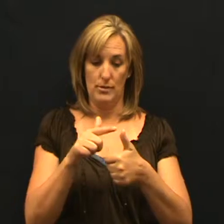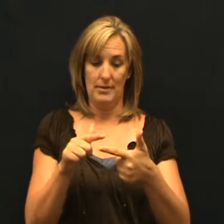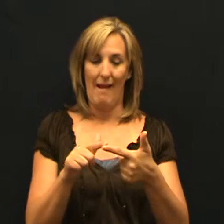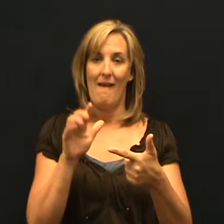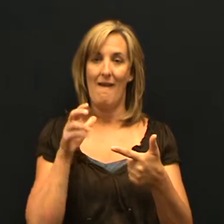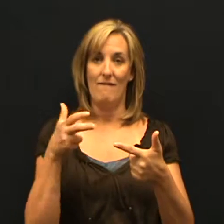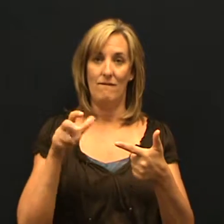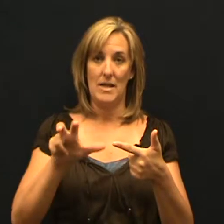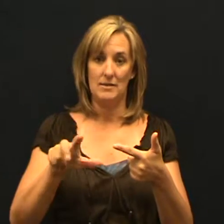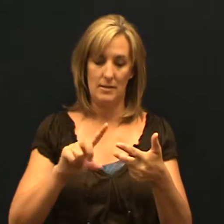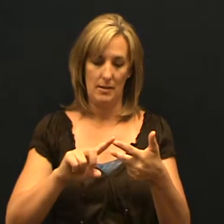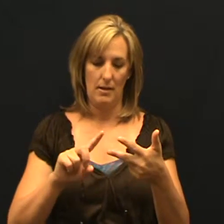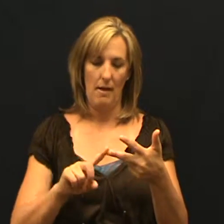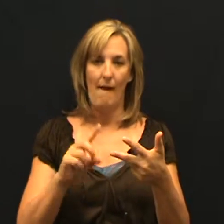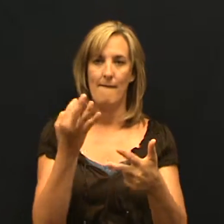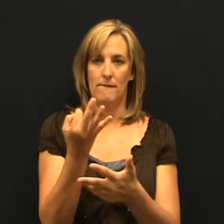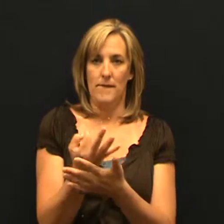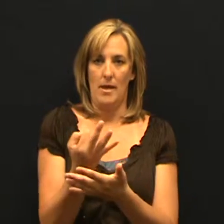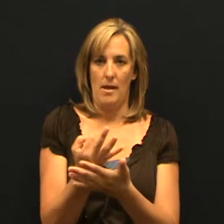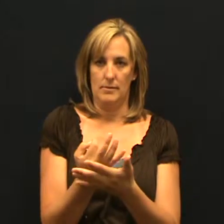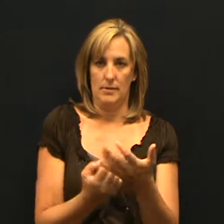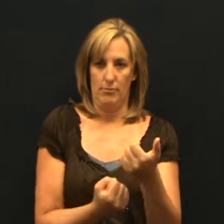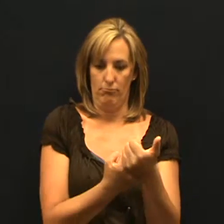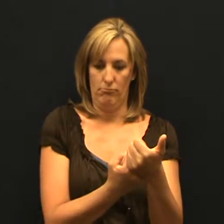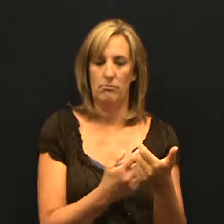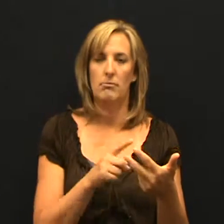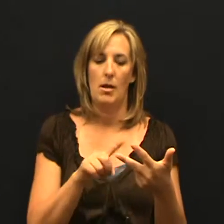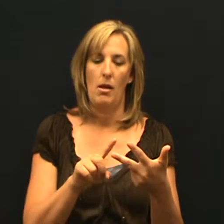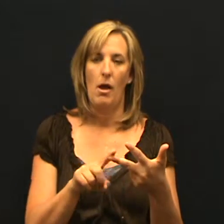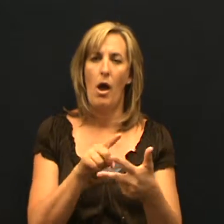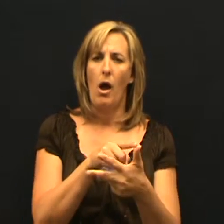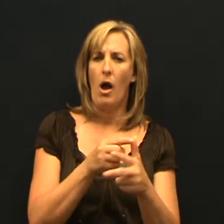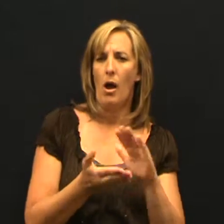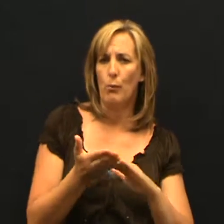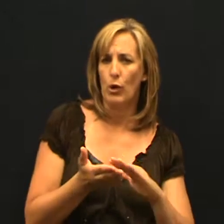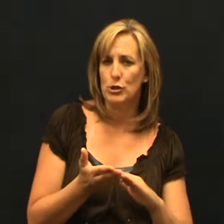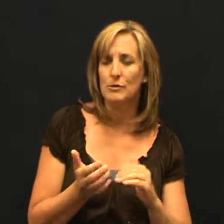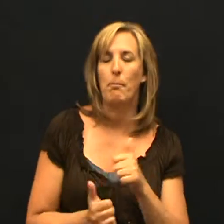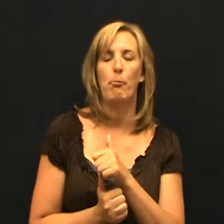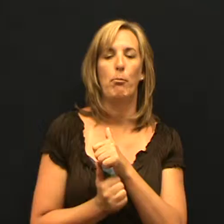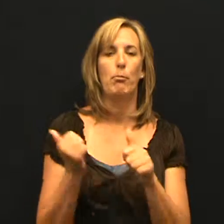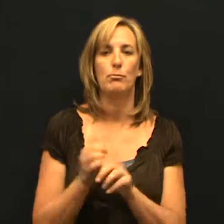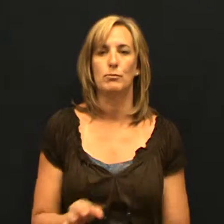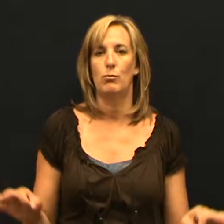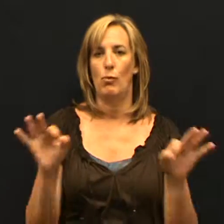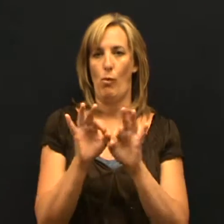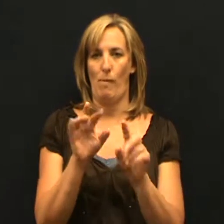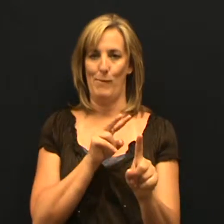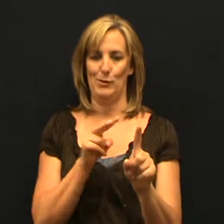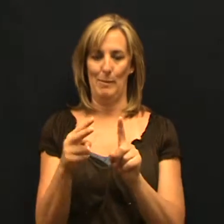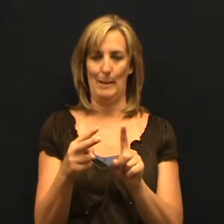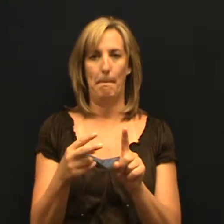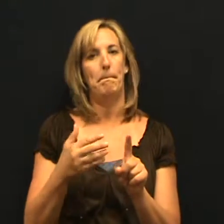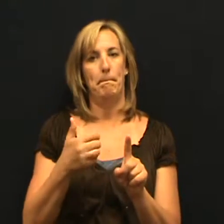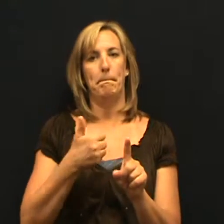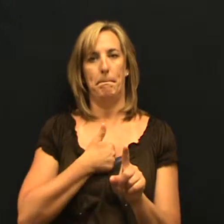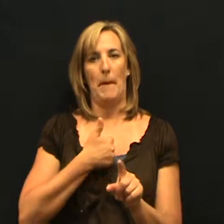And operations, of course, becomes the most important perspective, in my opinion, because we ought